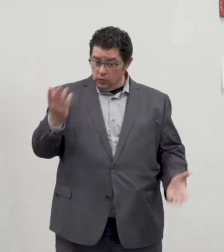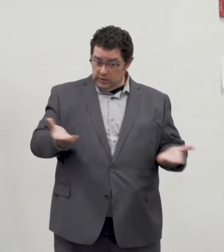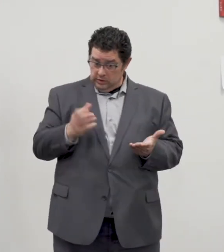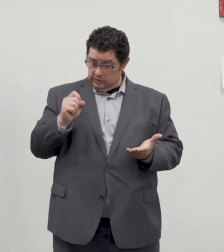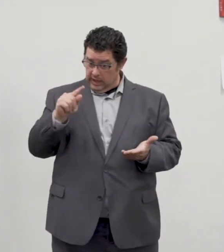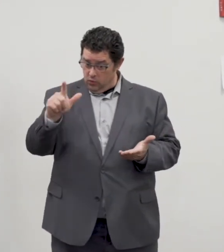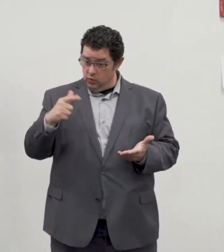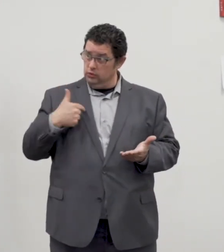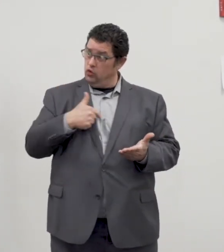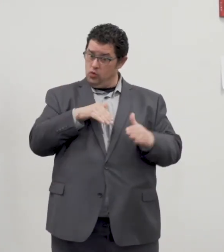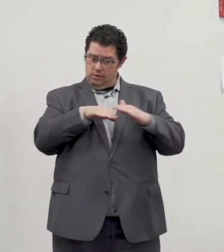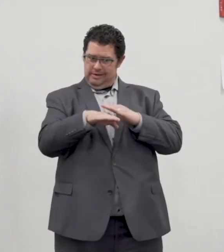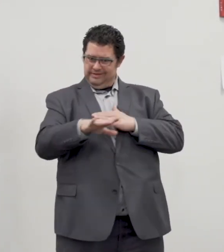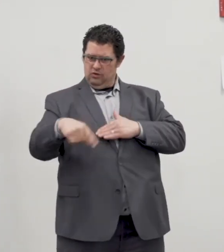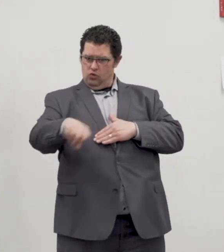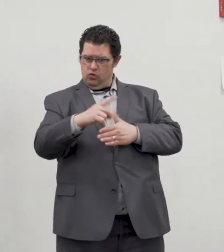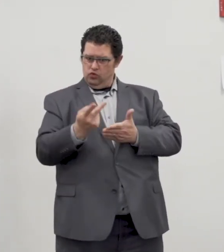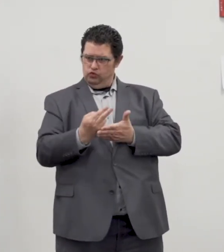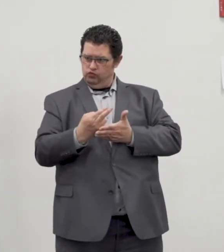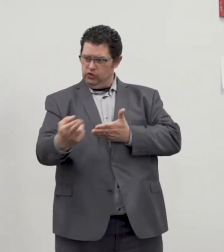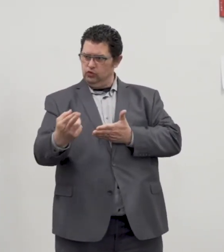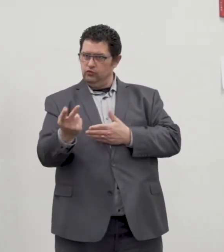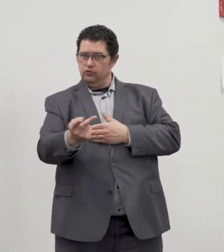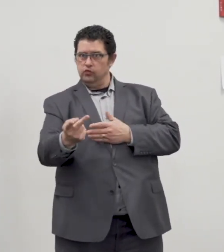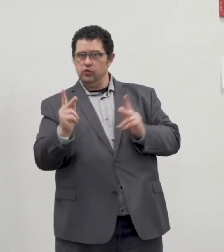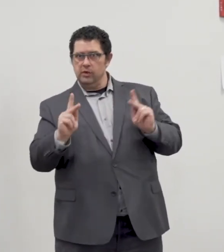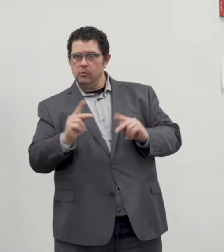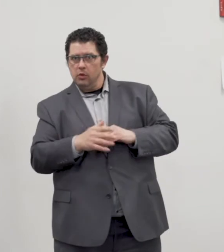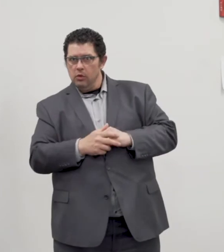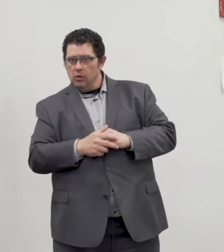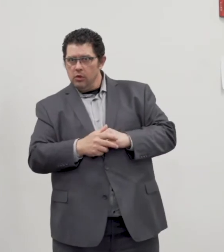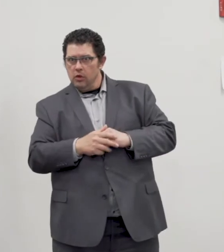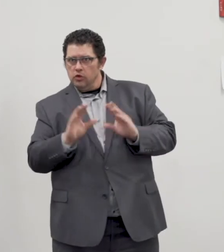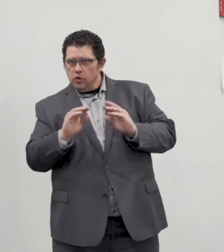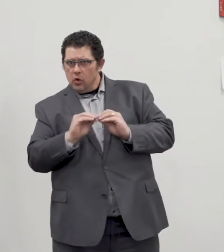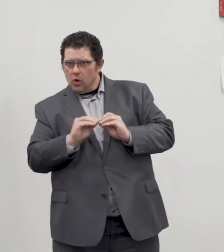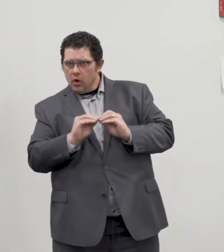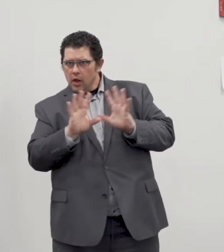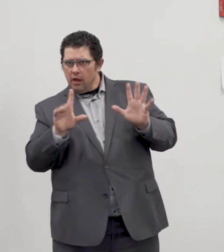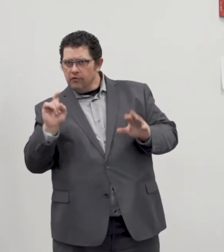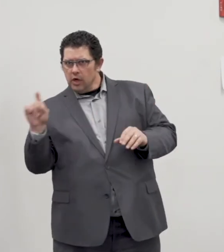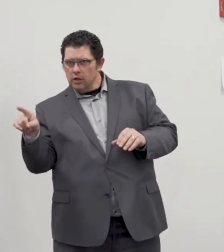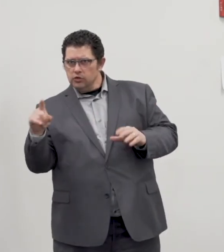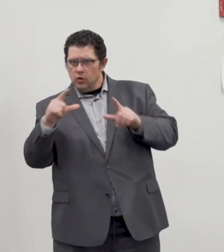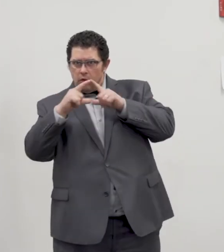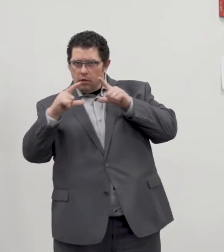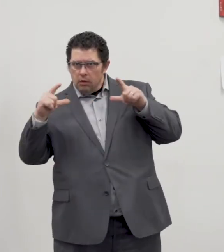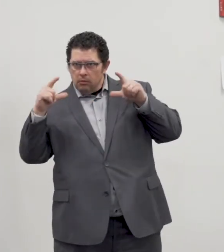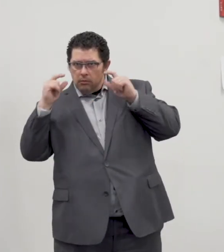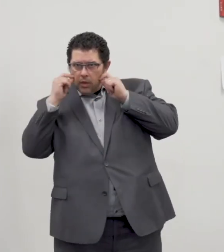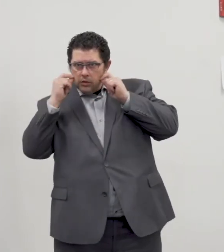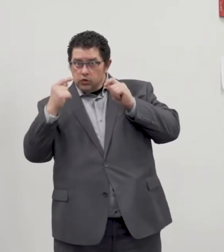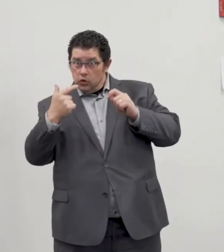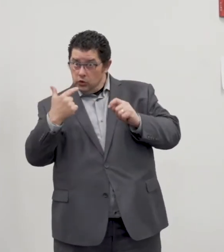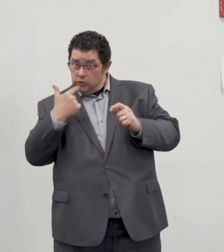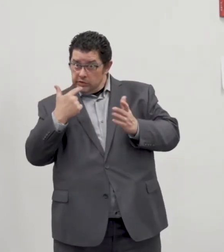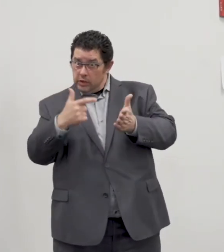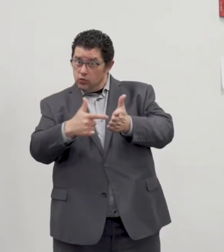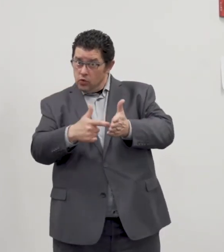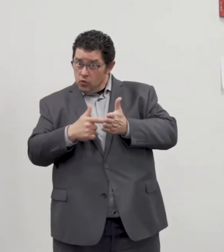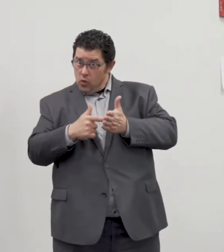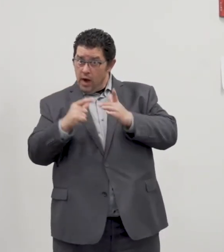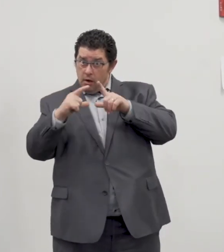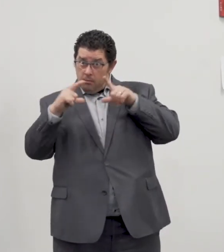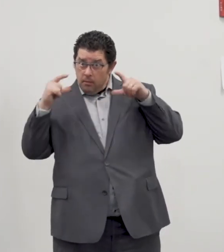those resources. I'm sorry, just for clarification regarding the masks, are you saying it'll be a requirement for the employees and for